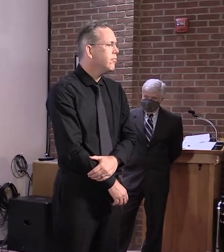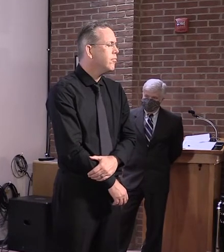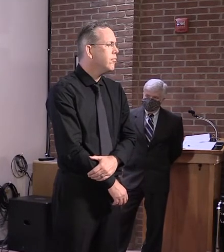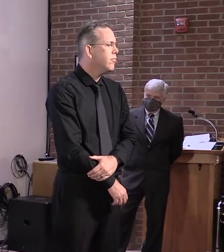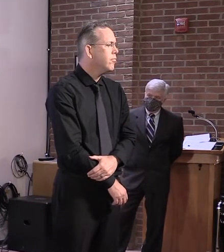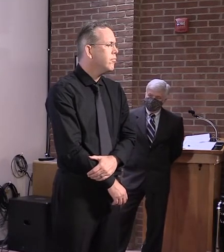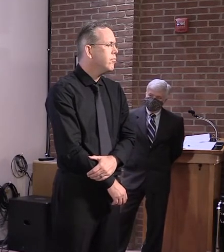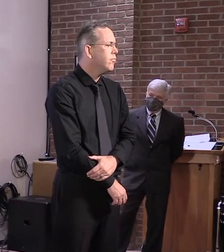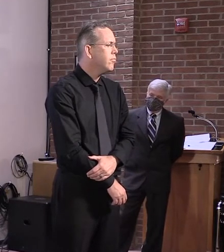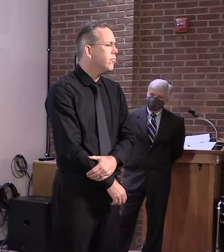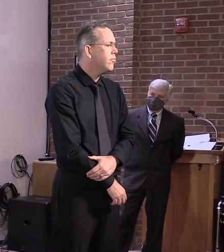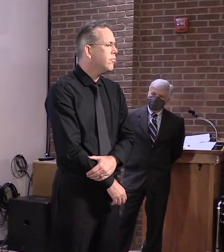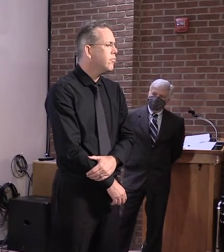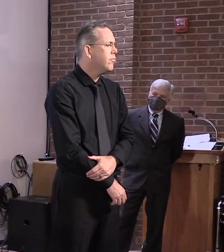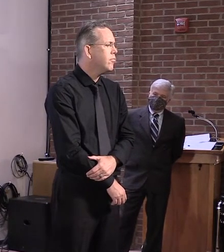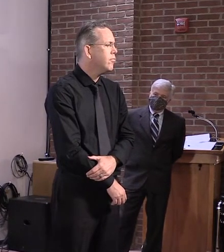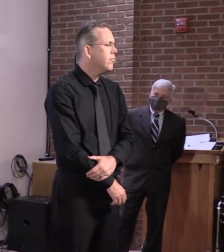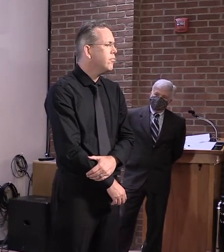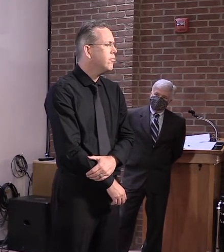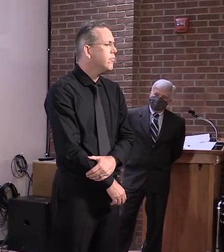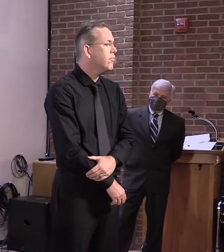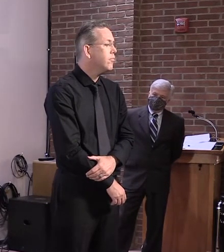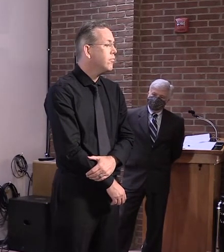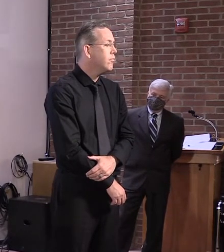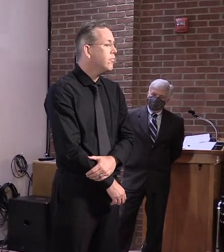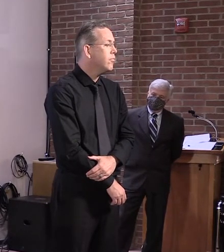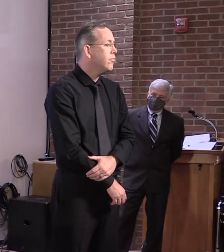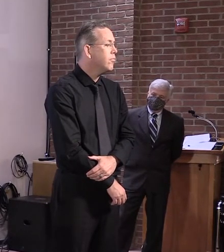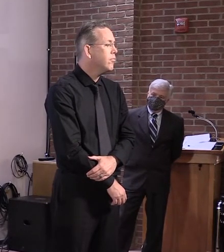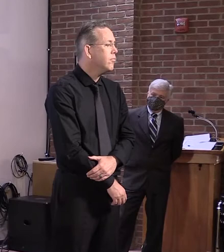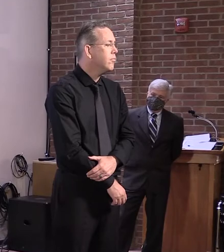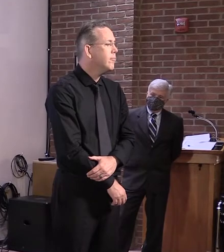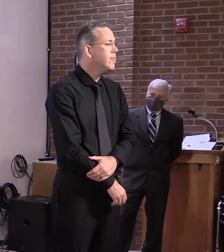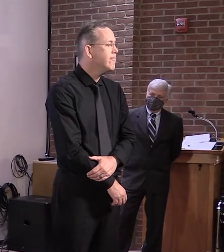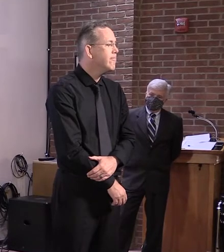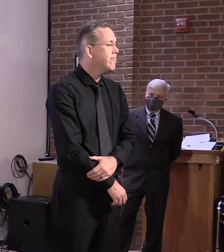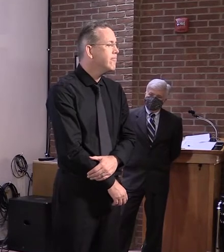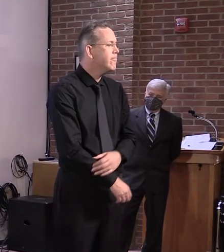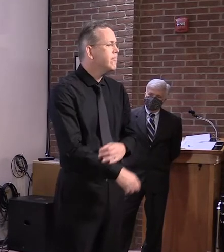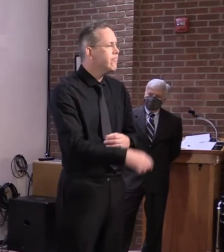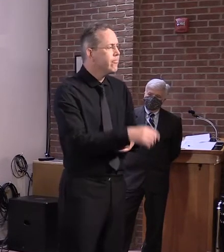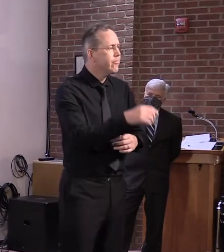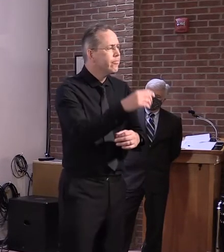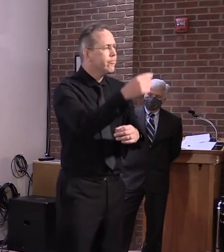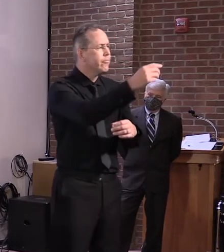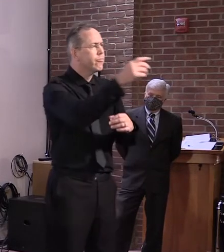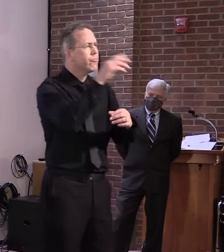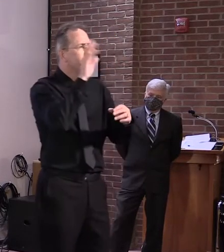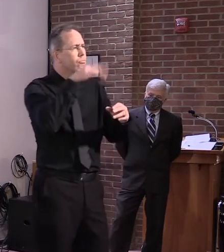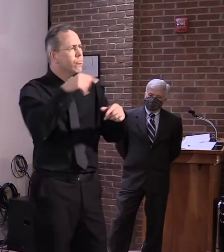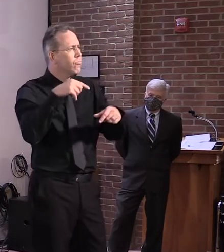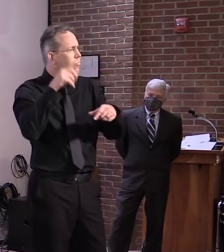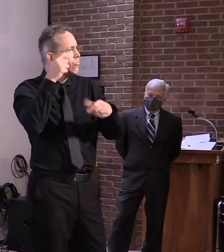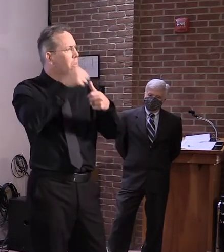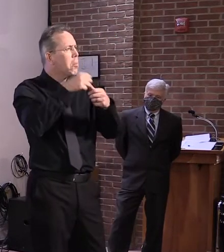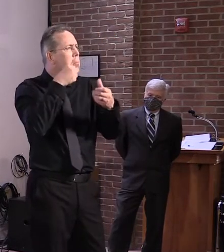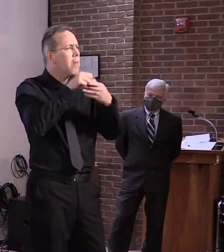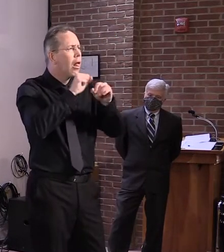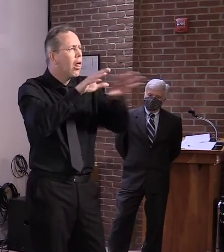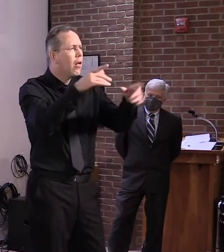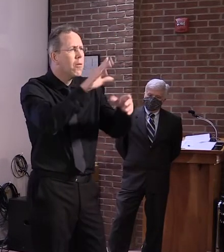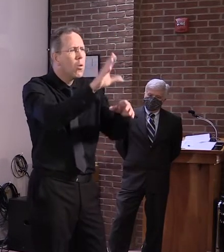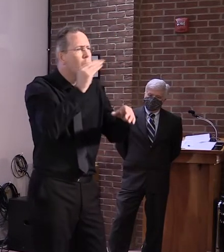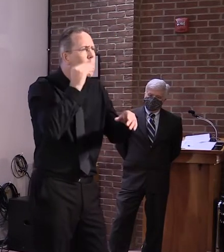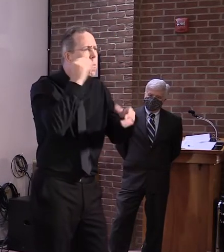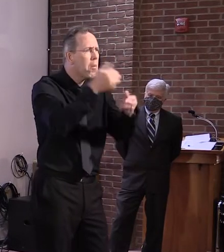mail election were fraudulent. With that news and the fact that Vermont town clerks don't have signatures on file